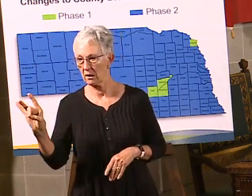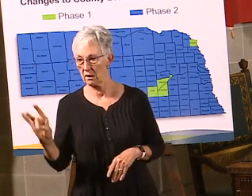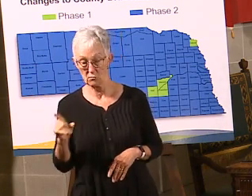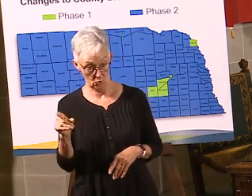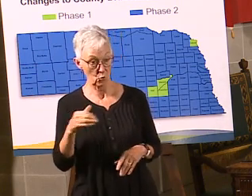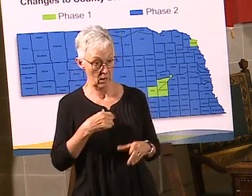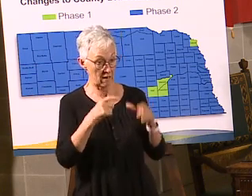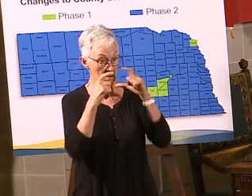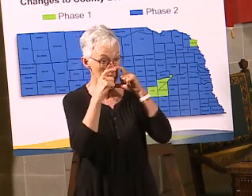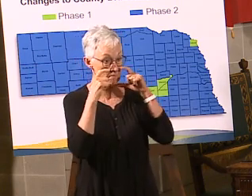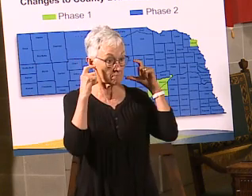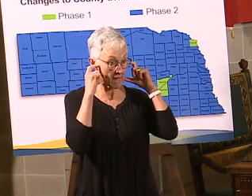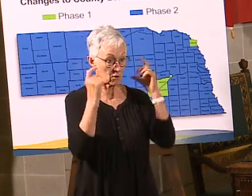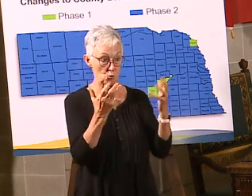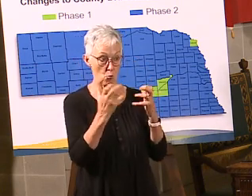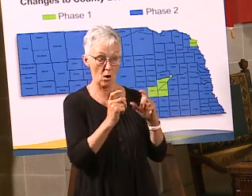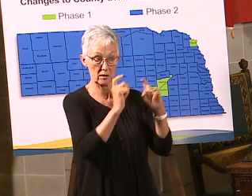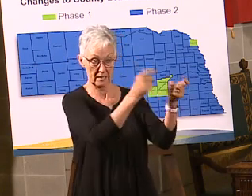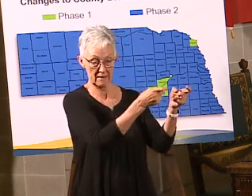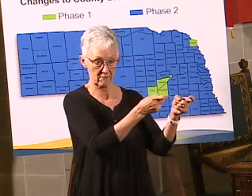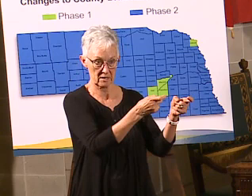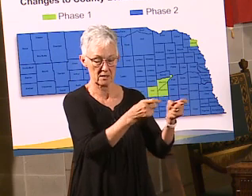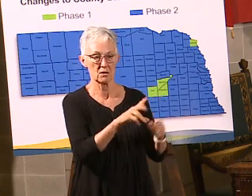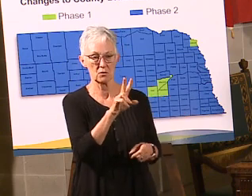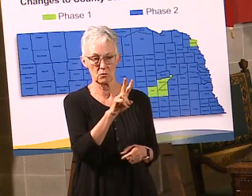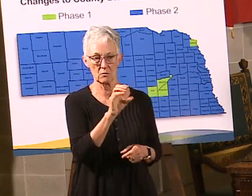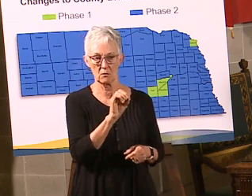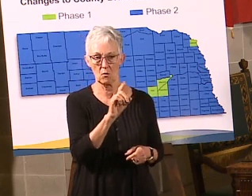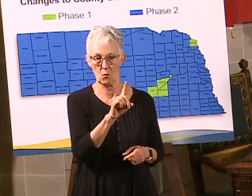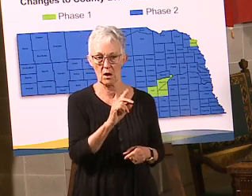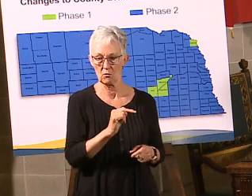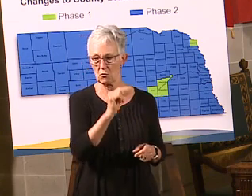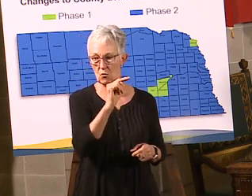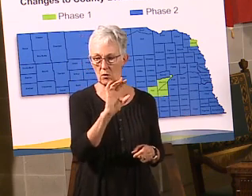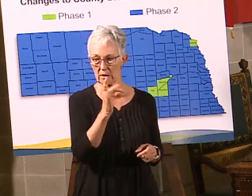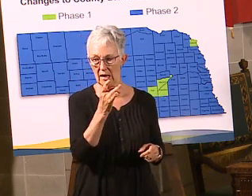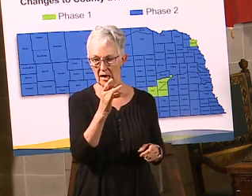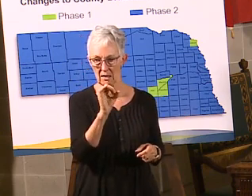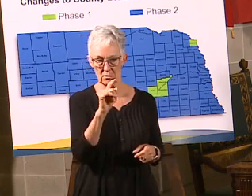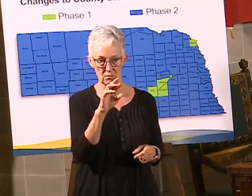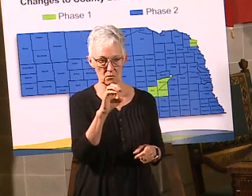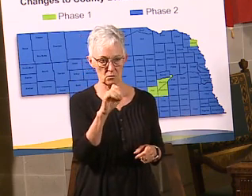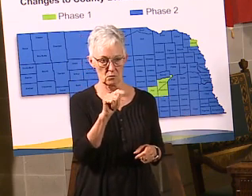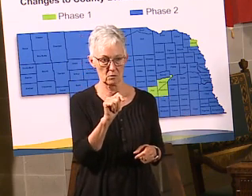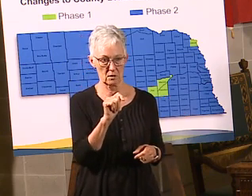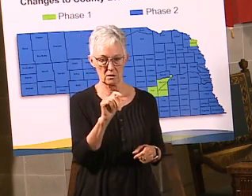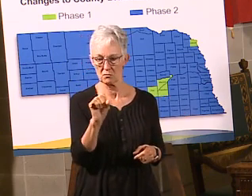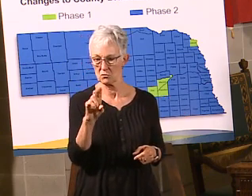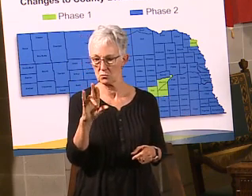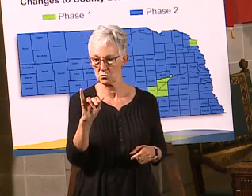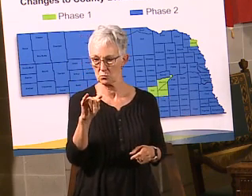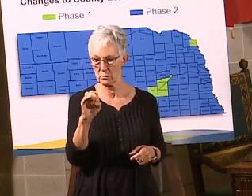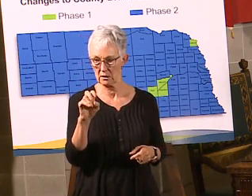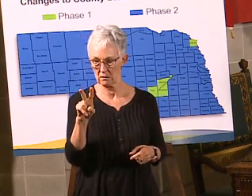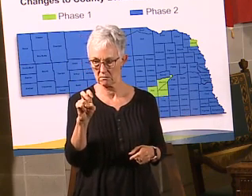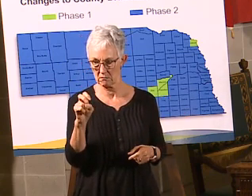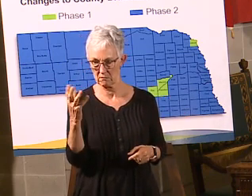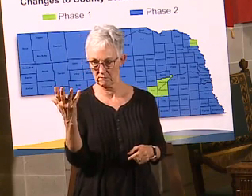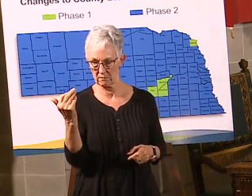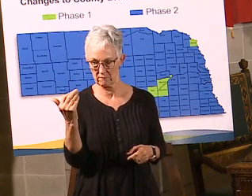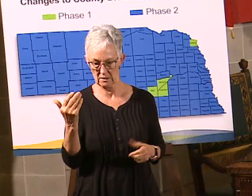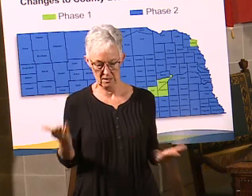send in for Nebraska Impact to distribute, 201 North 8th Street, Suite 215 in Lincoln,